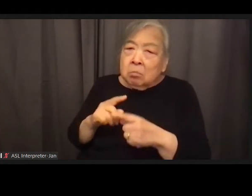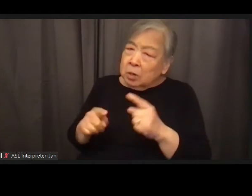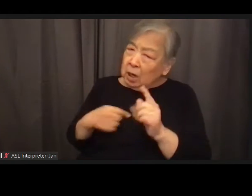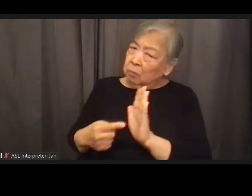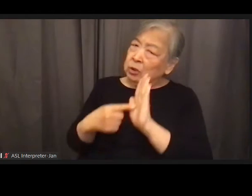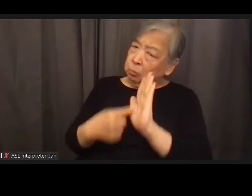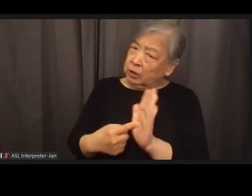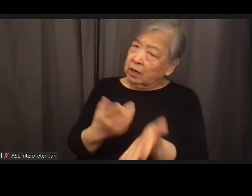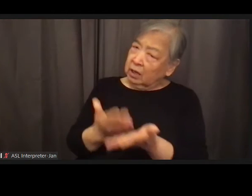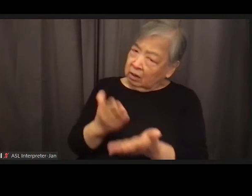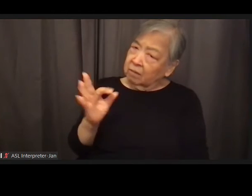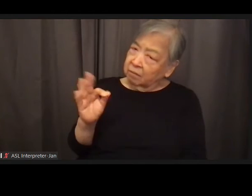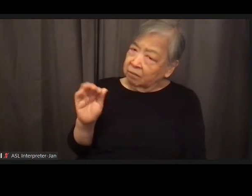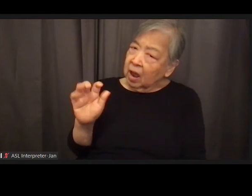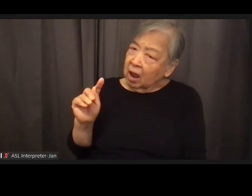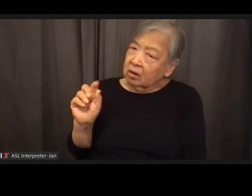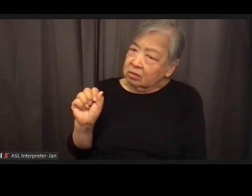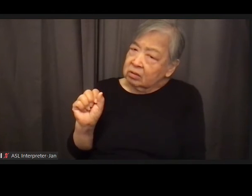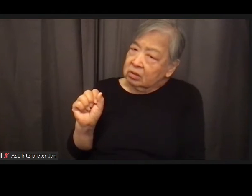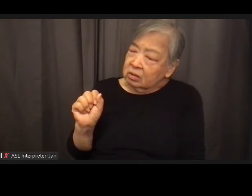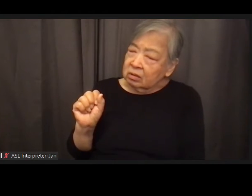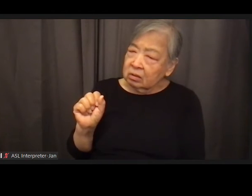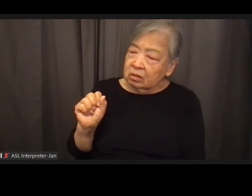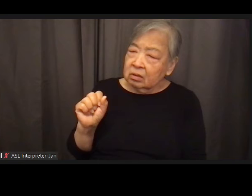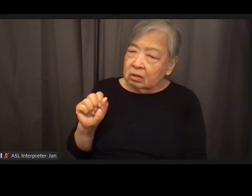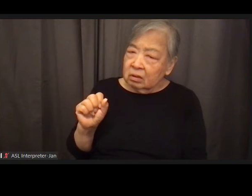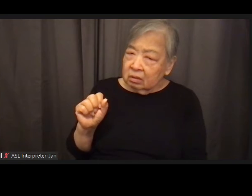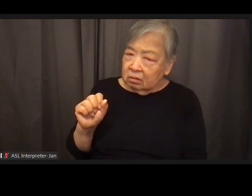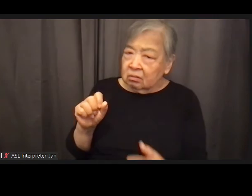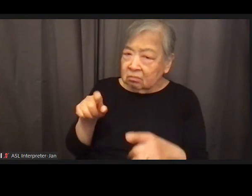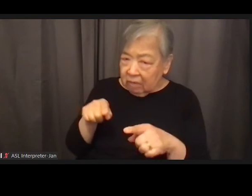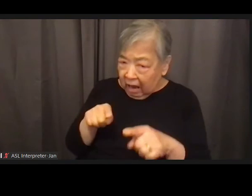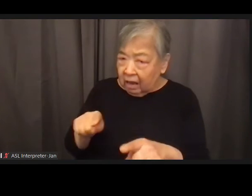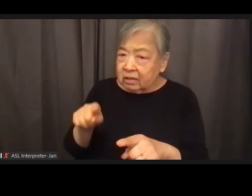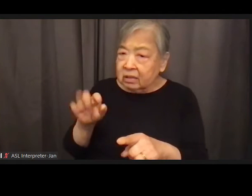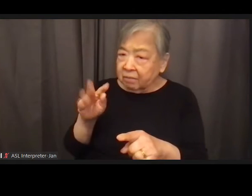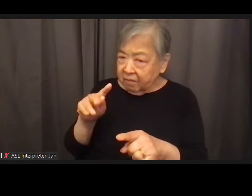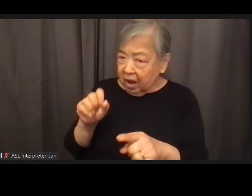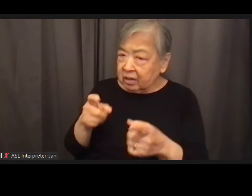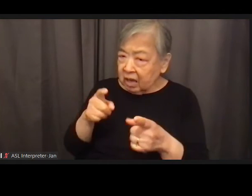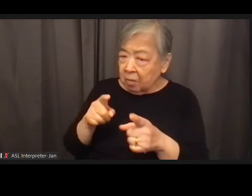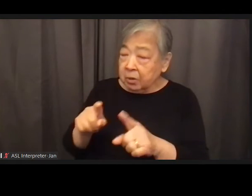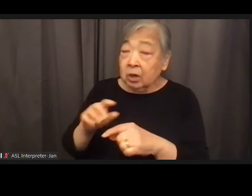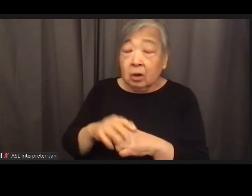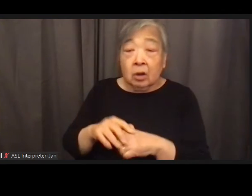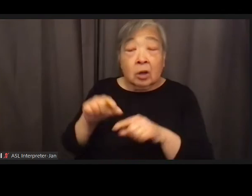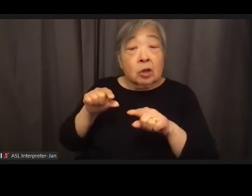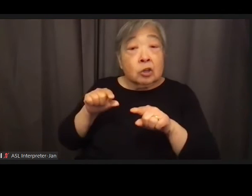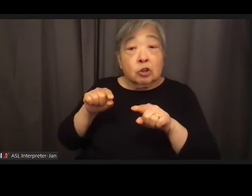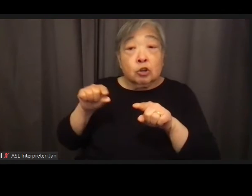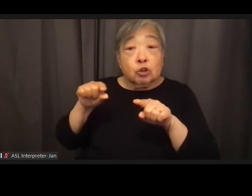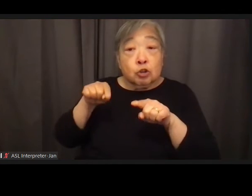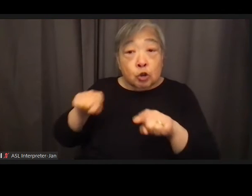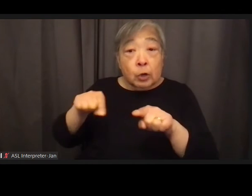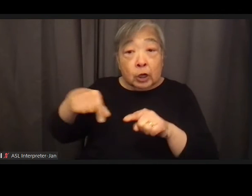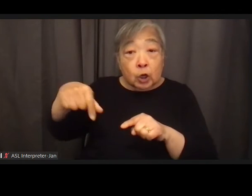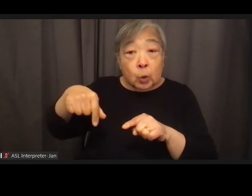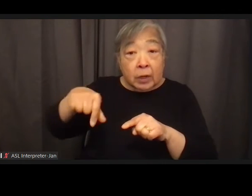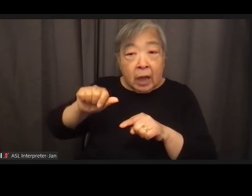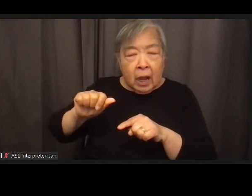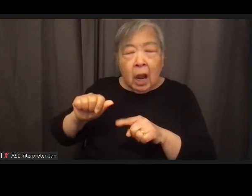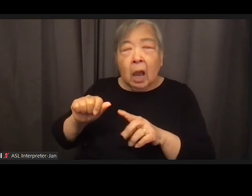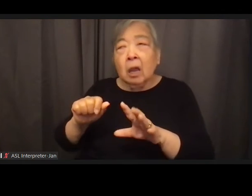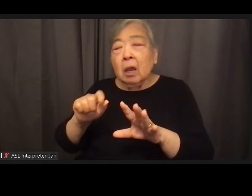the facts as they happened. And in the Q&A, I just couldn't, it was so